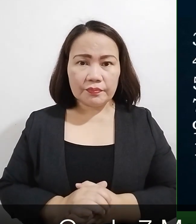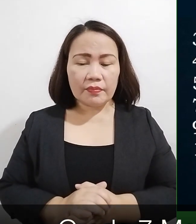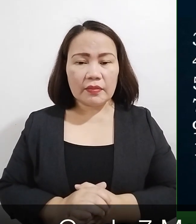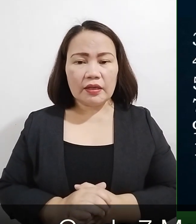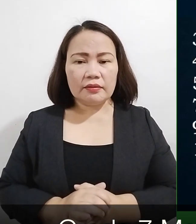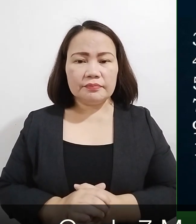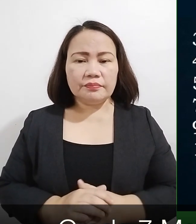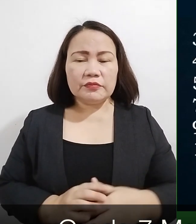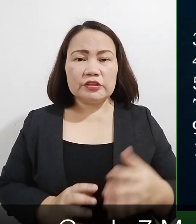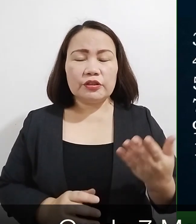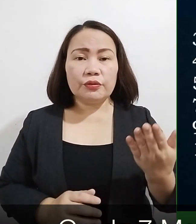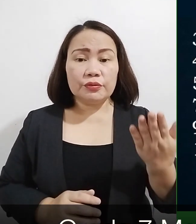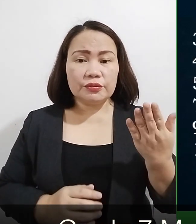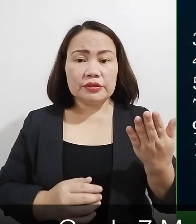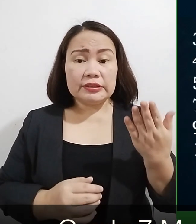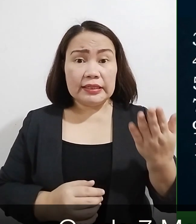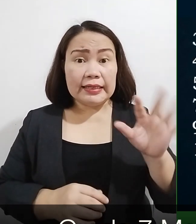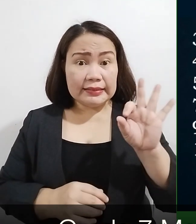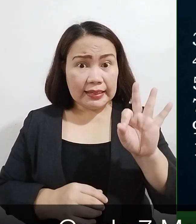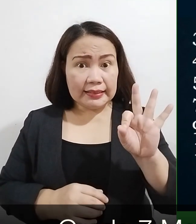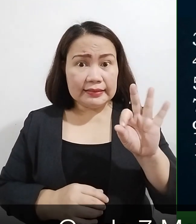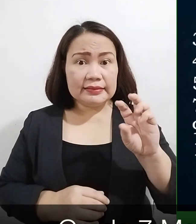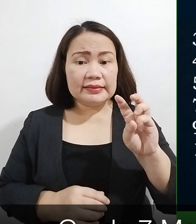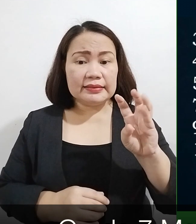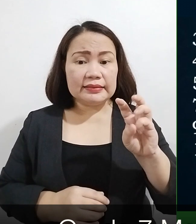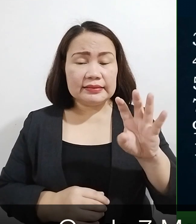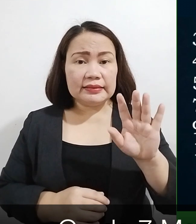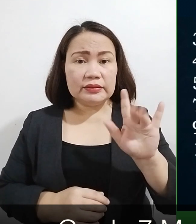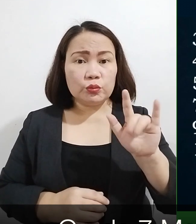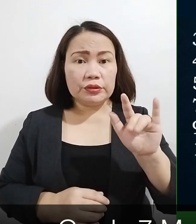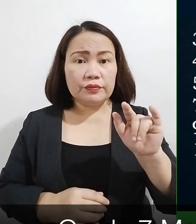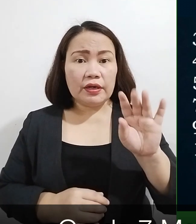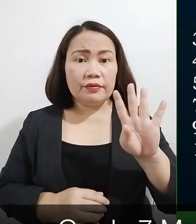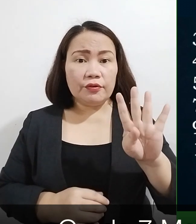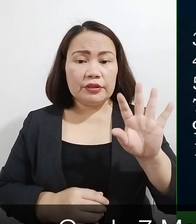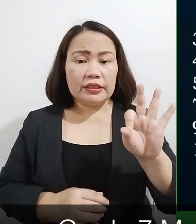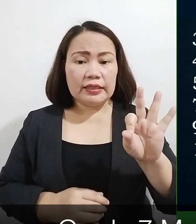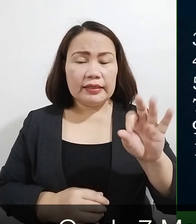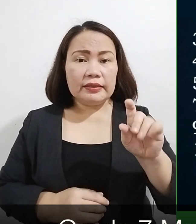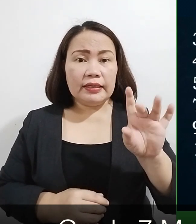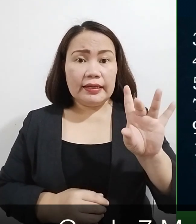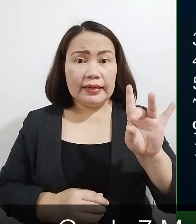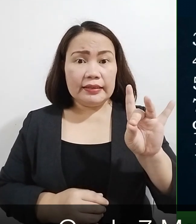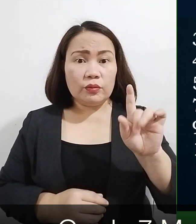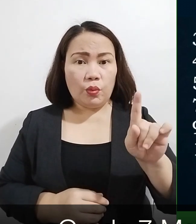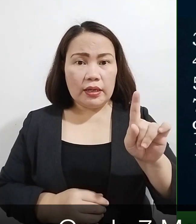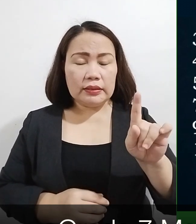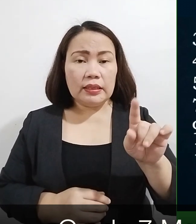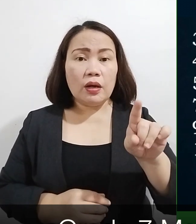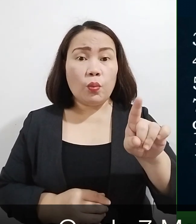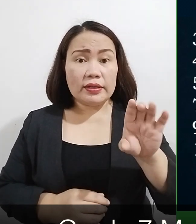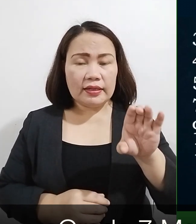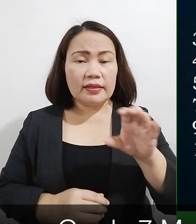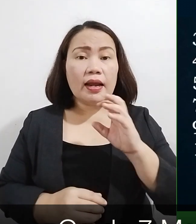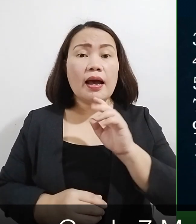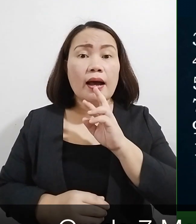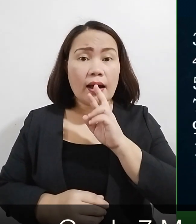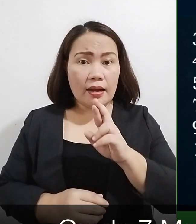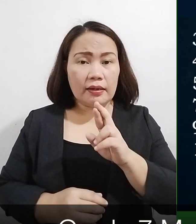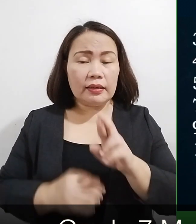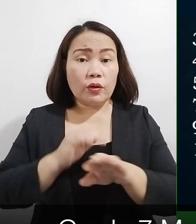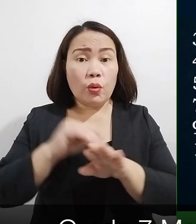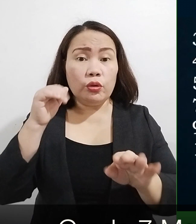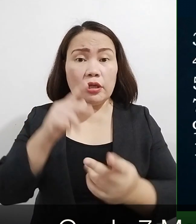Okay, so kagaya nito, 9, since nakuha siya dahil 3 times 3 by multiplying by itself, so these are the numbers